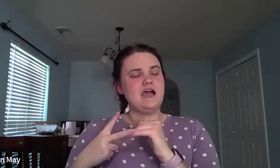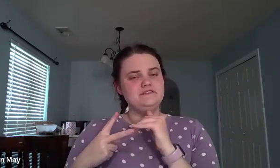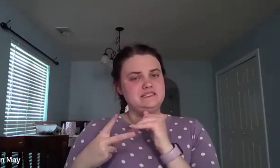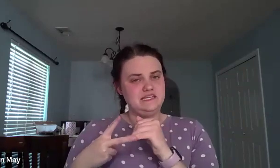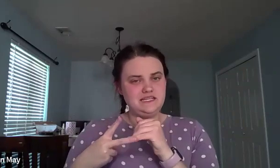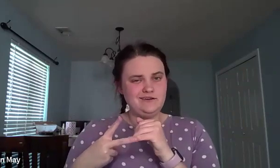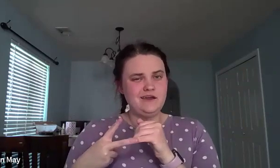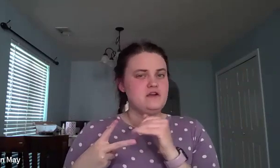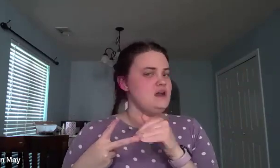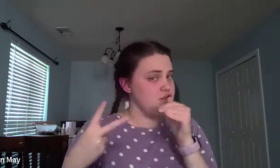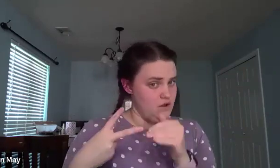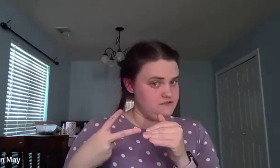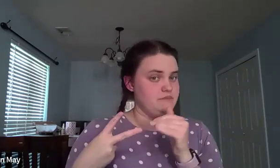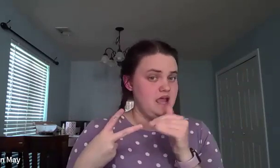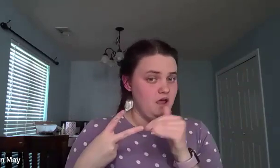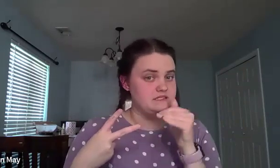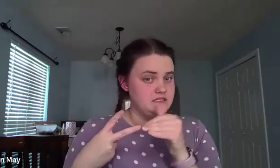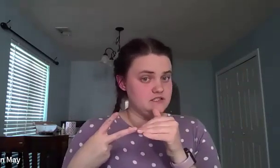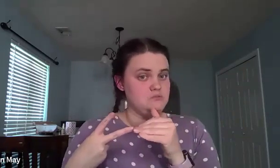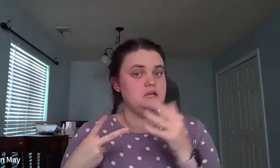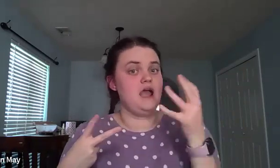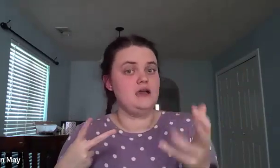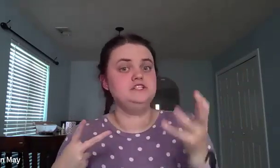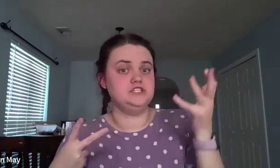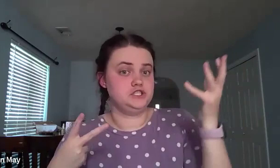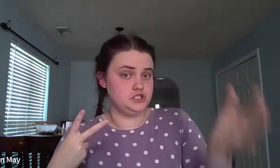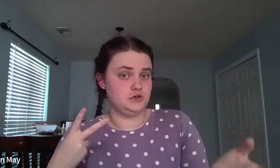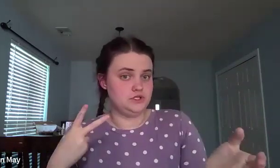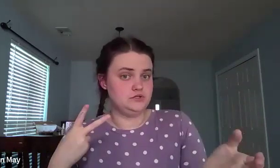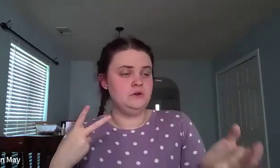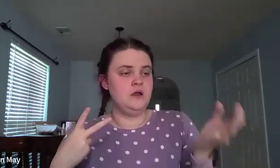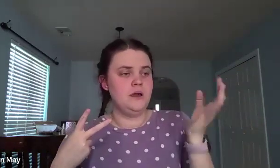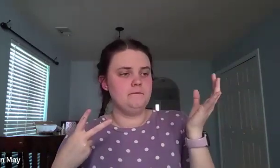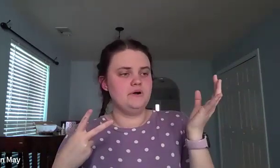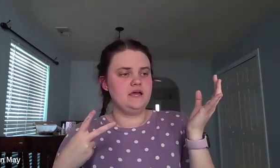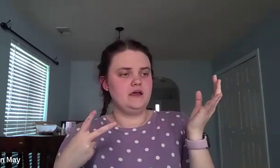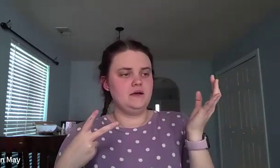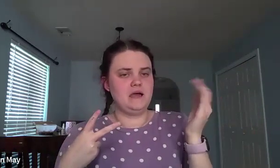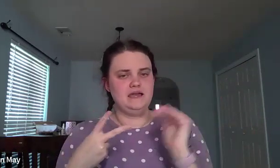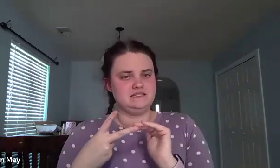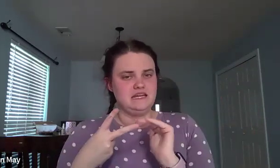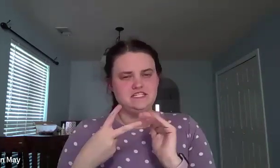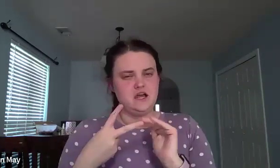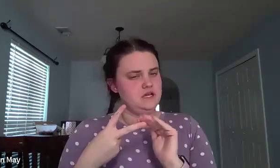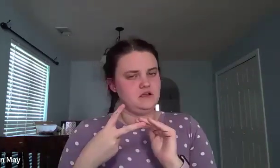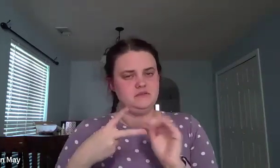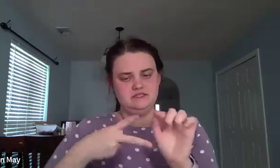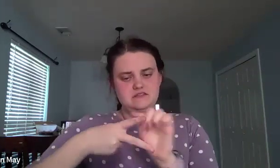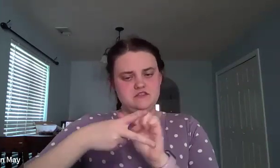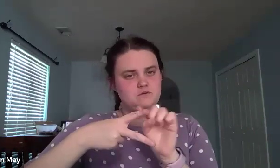I've seen, not as often, but I have seen, so I'm gonna add it just to show you. But like I said, it's not one I commonly see. This one